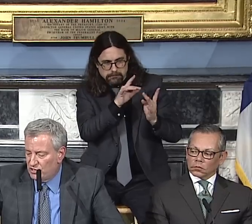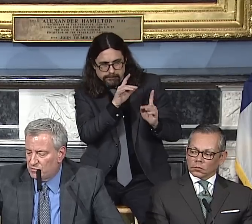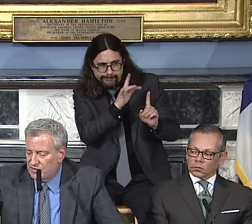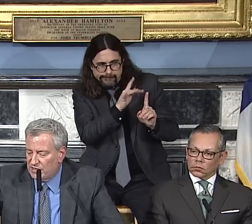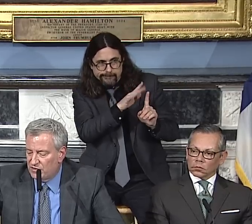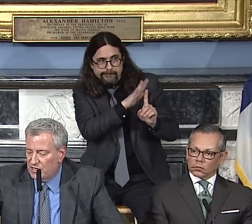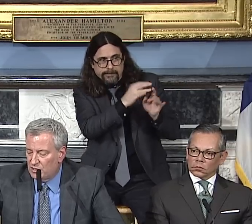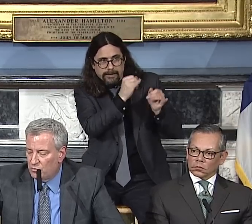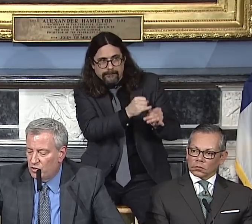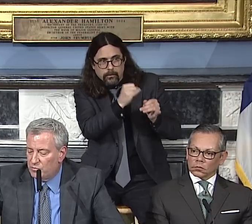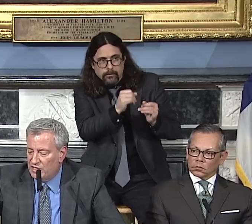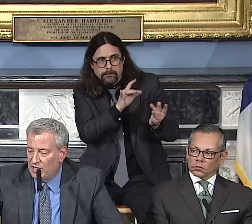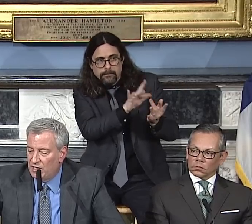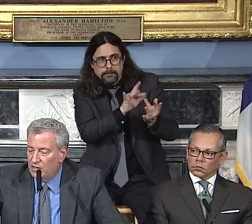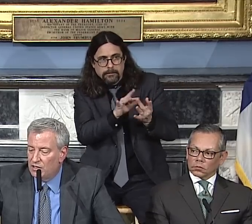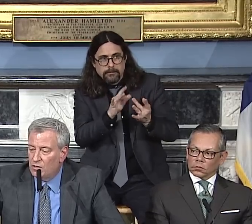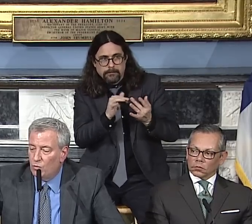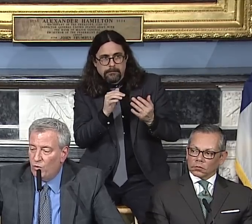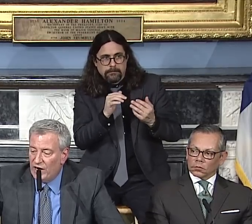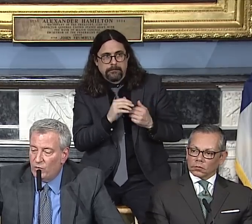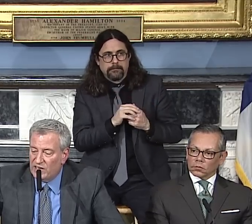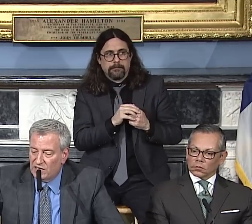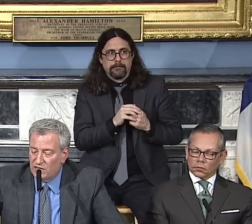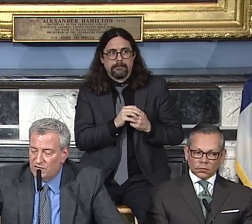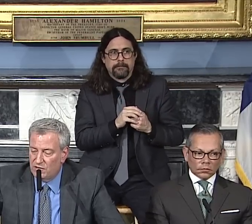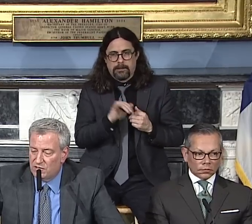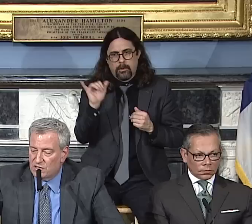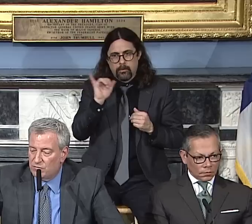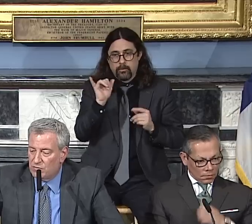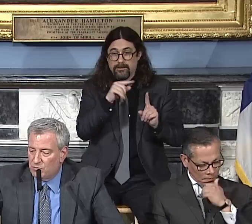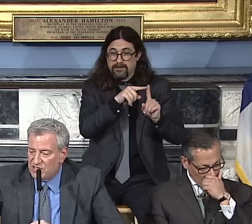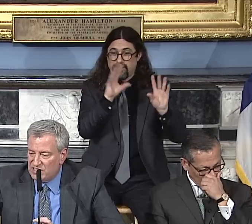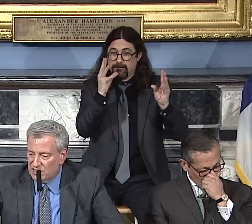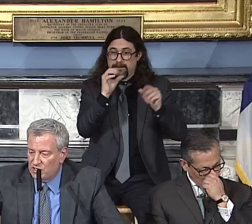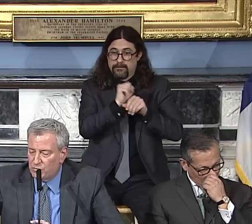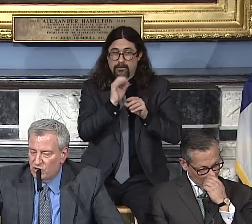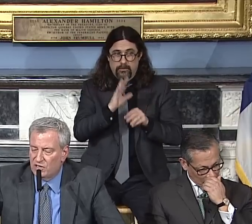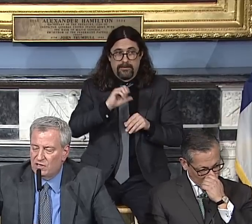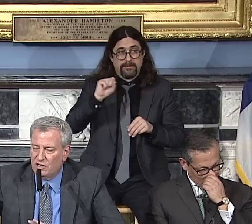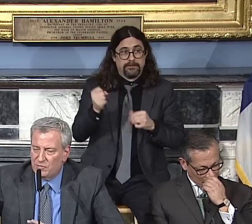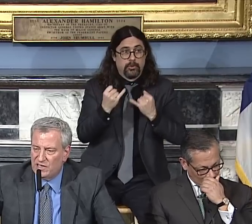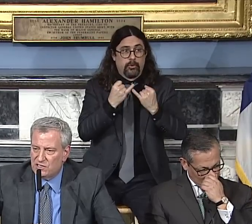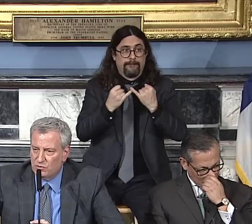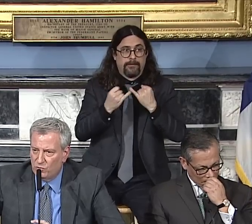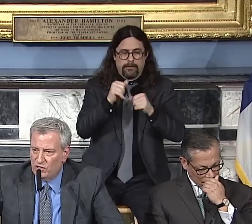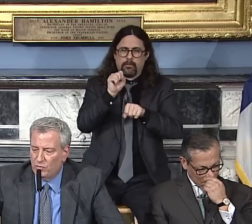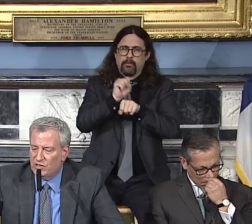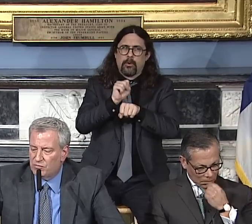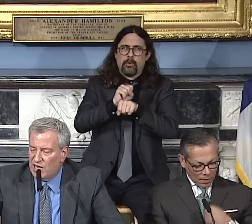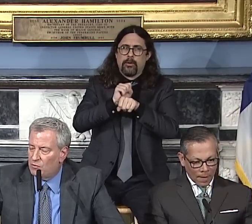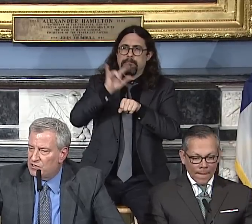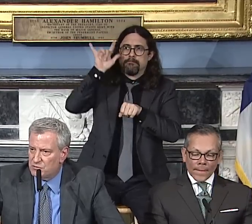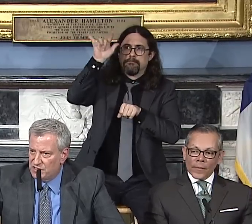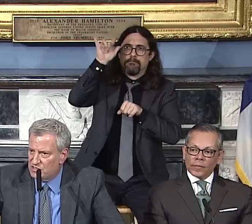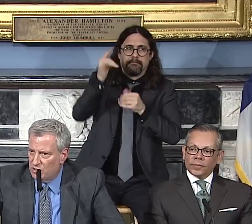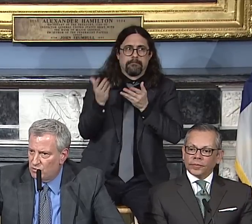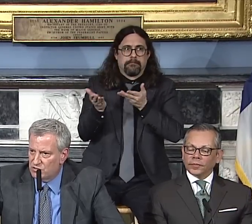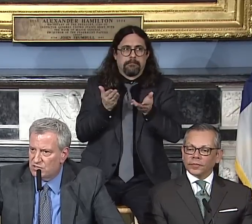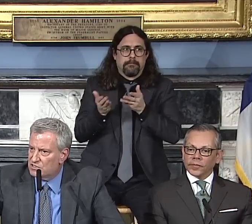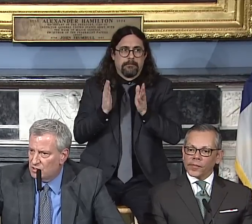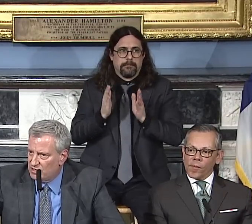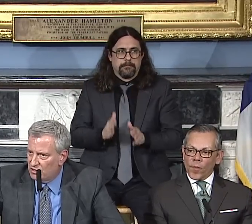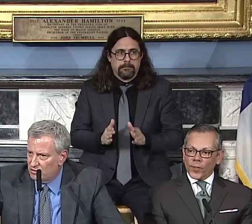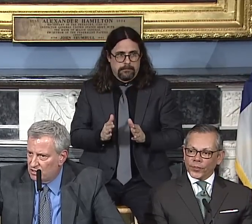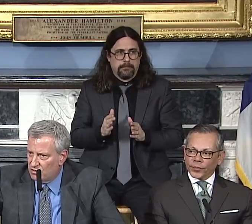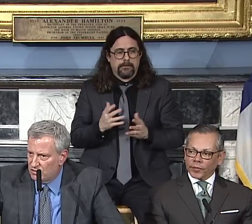Right. Well, we talked about that the other day. The point being, where we can give some particularly pertinent updates, we will, but the problem is with these